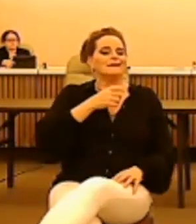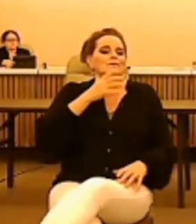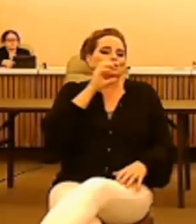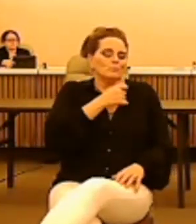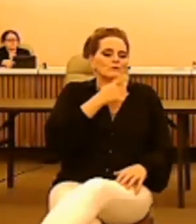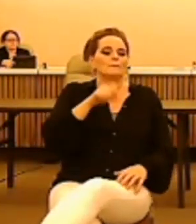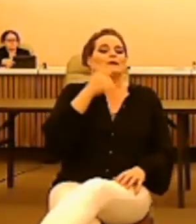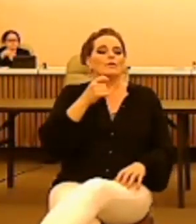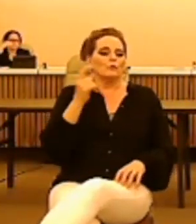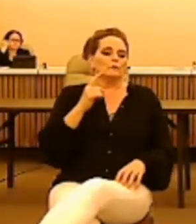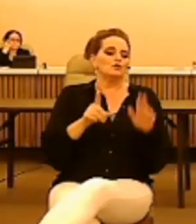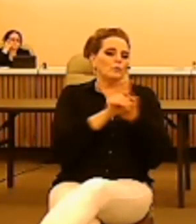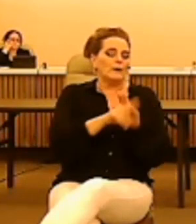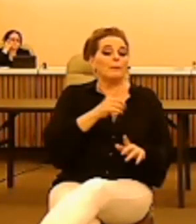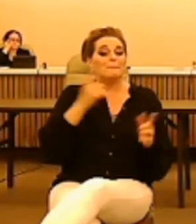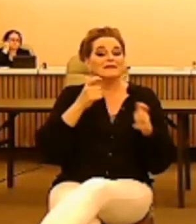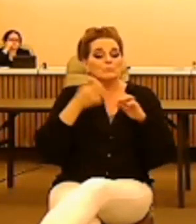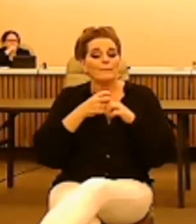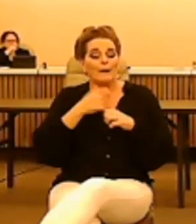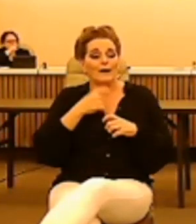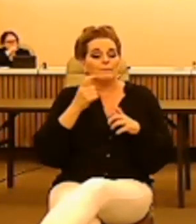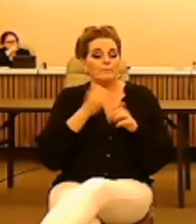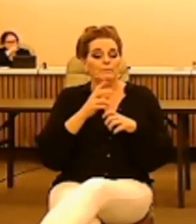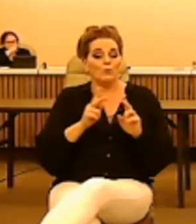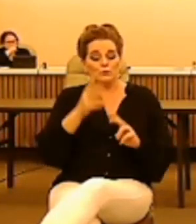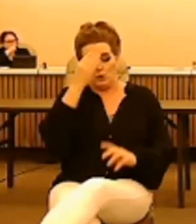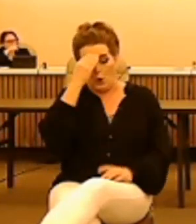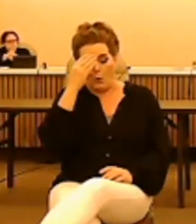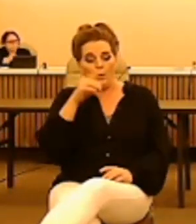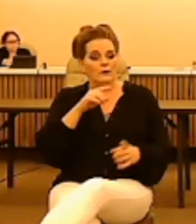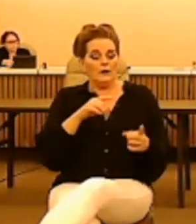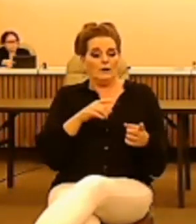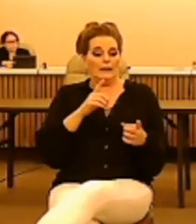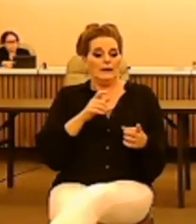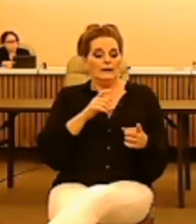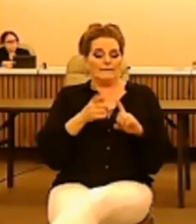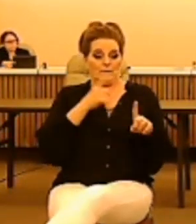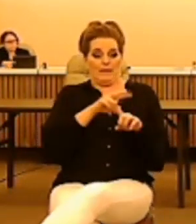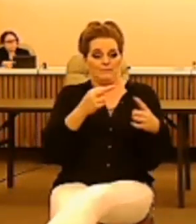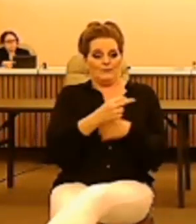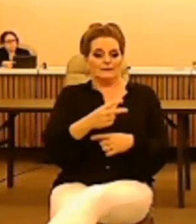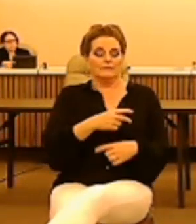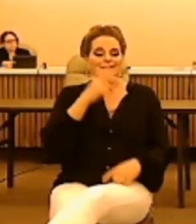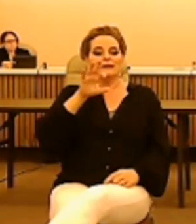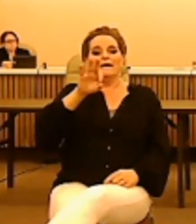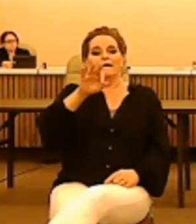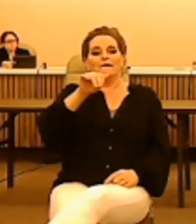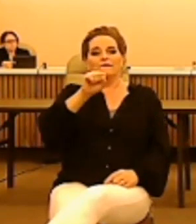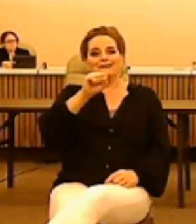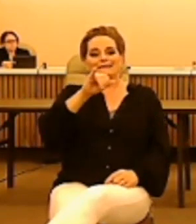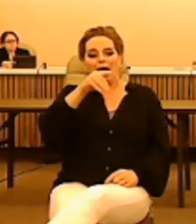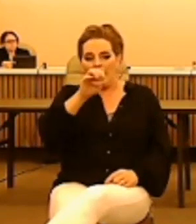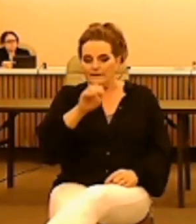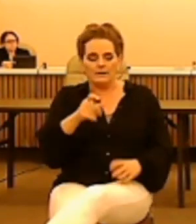biggest issue I want to be able to drive home is, from that standpoint, is that facade. Because when you look at all the